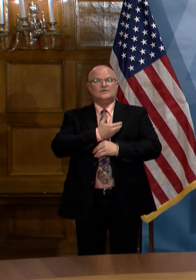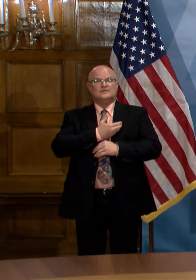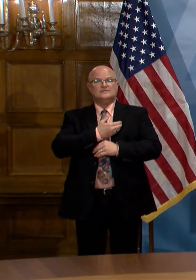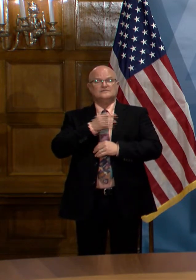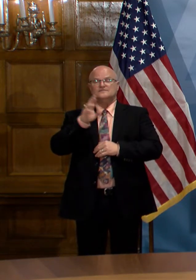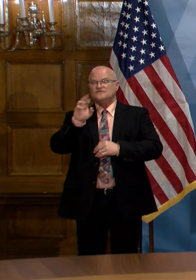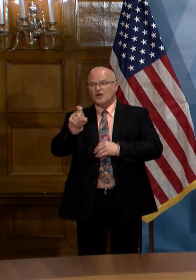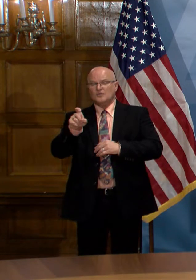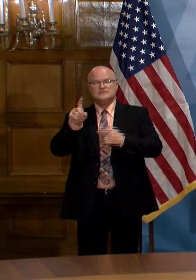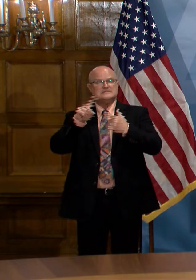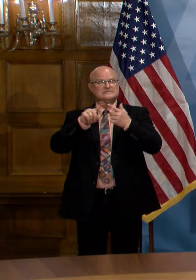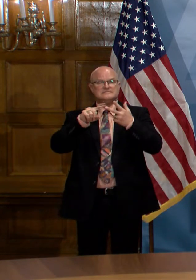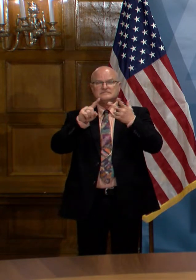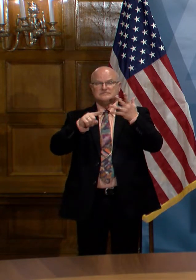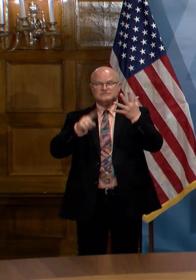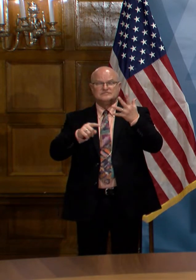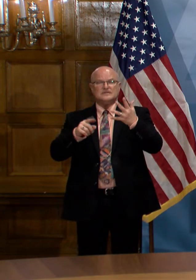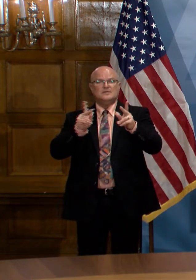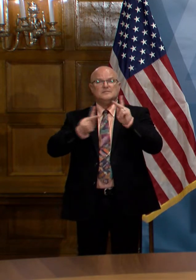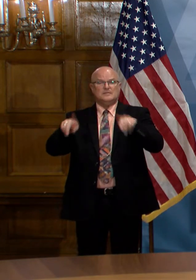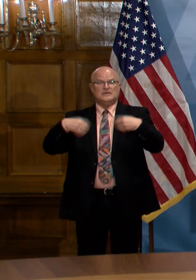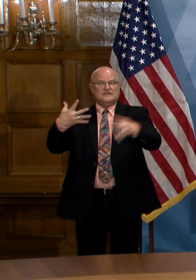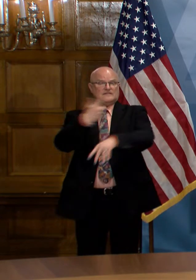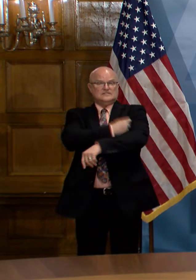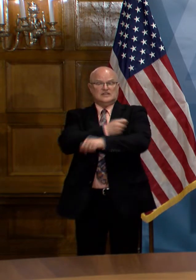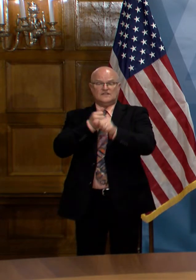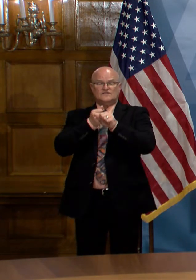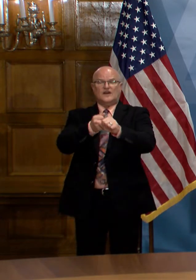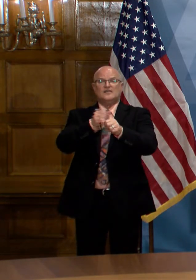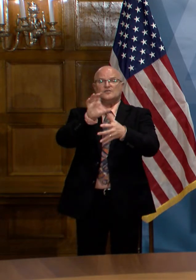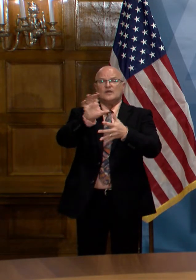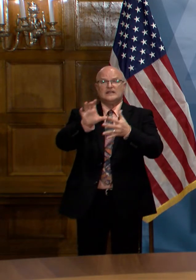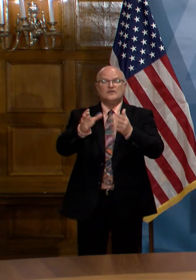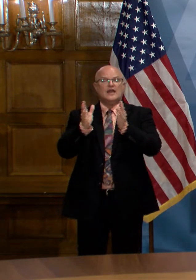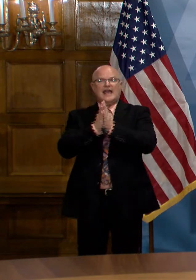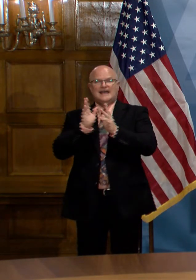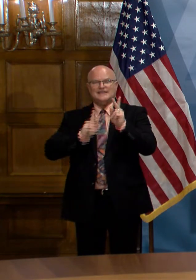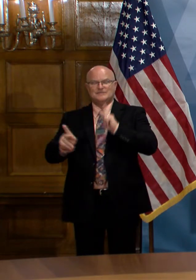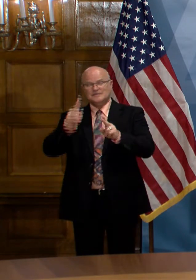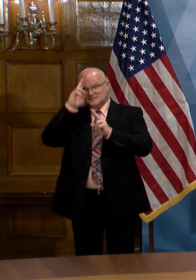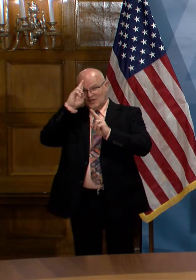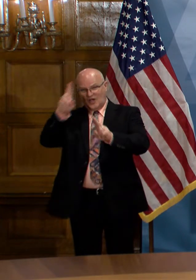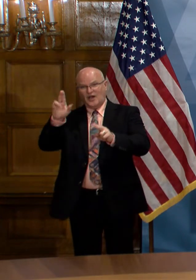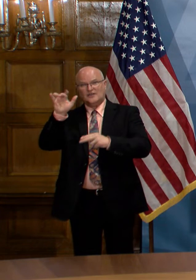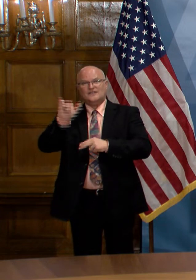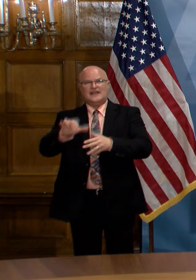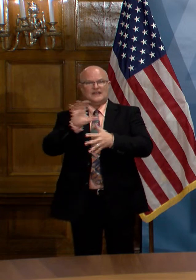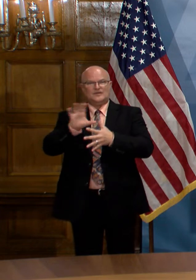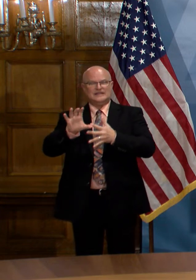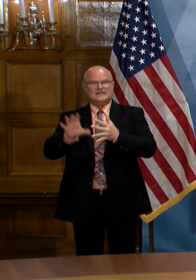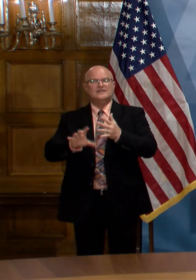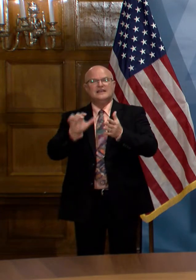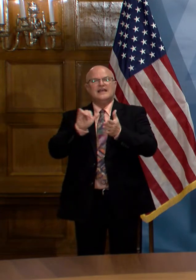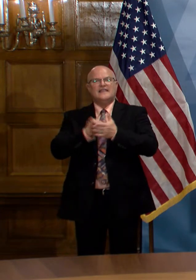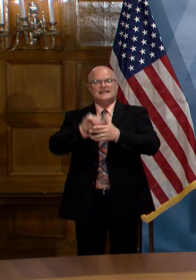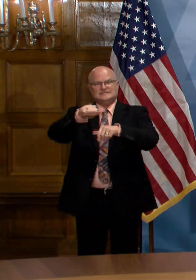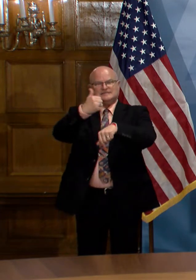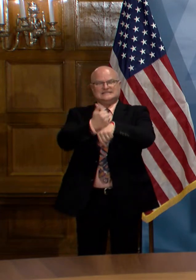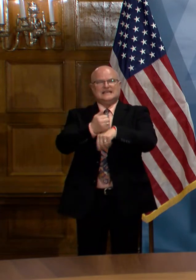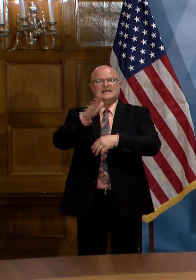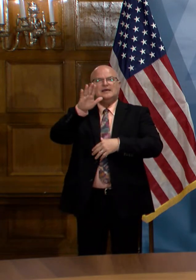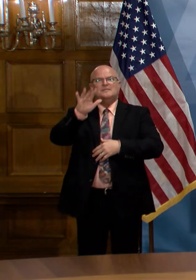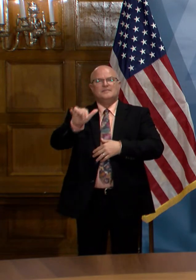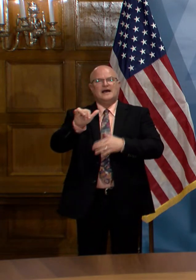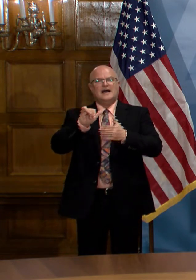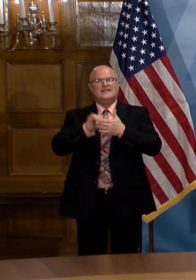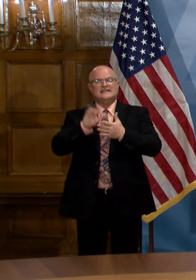out there to follow that criteria, and we ask our citizens to honor that criteria that has been set by